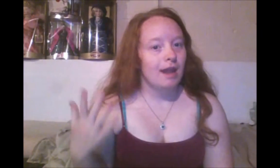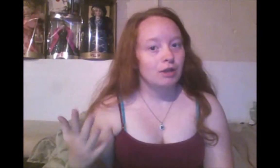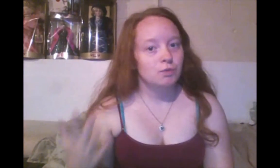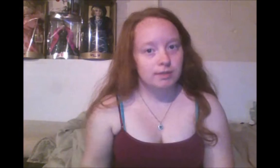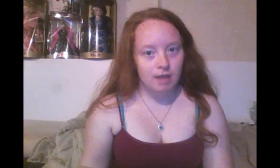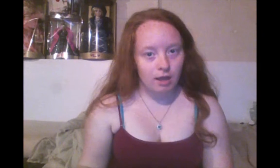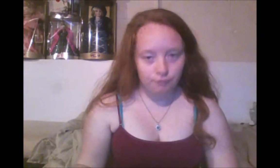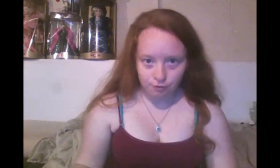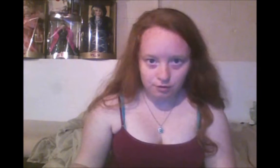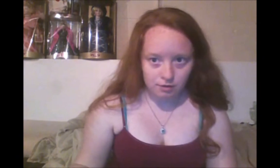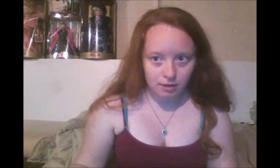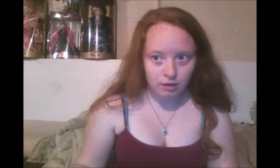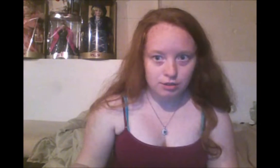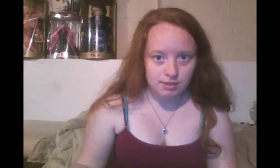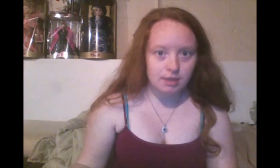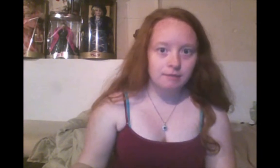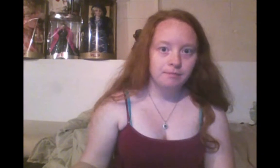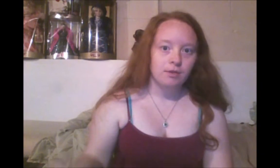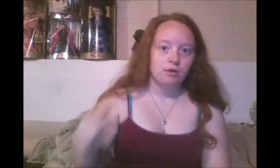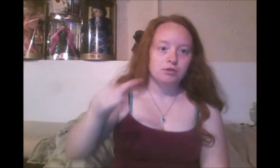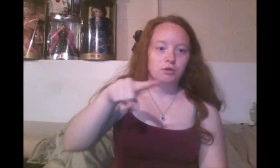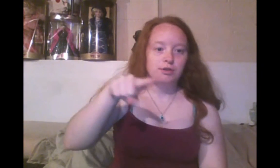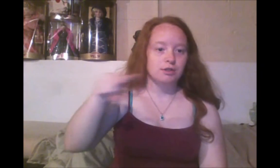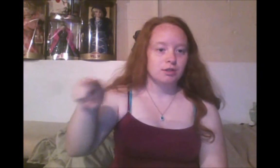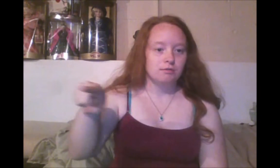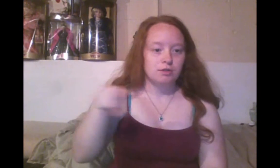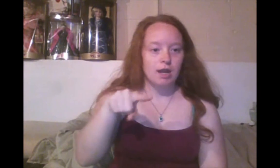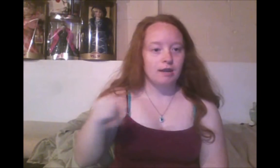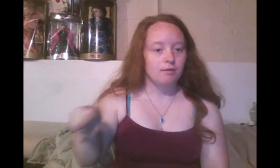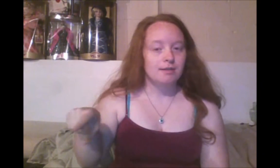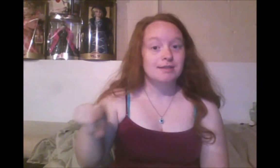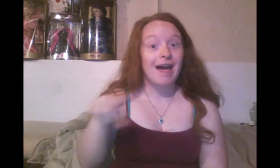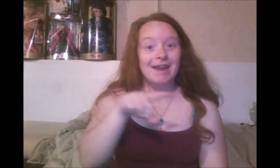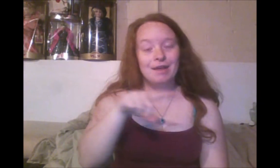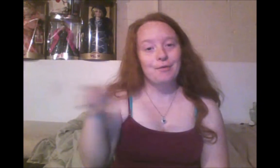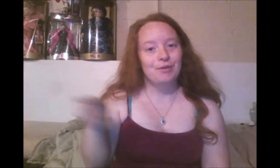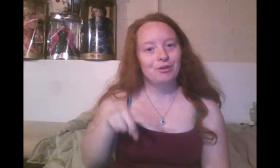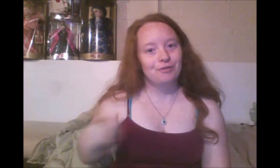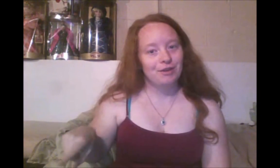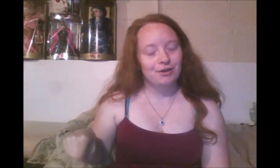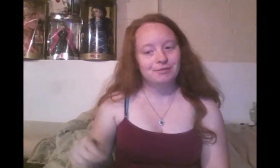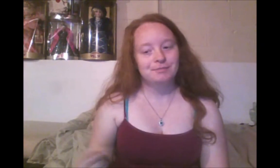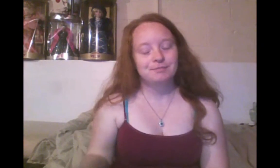actual sign for the letter Z, so you just sign it with your finger.